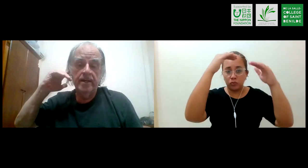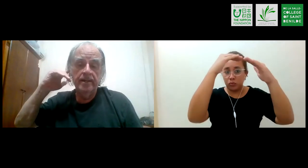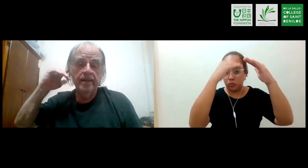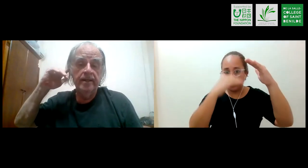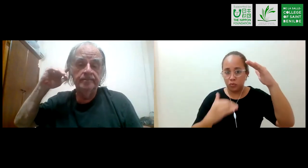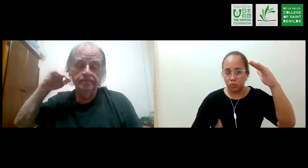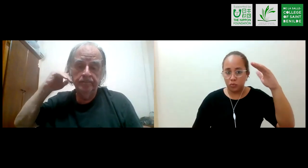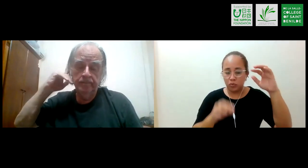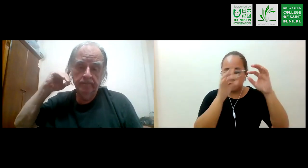sign again.